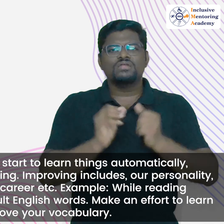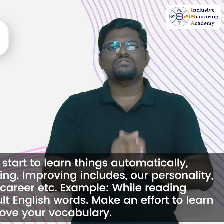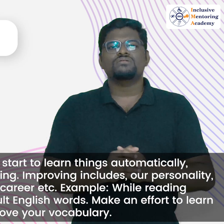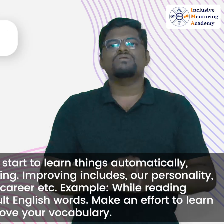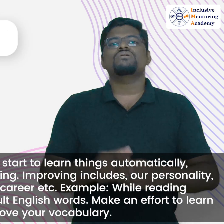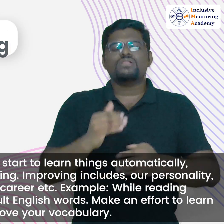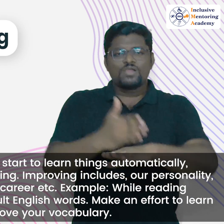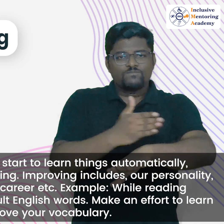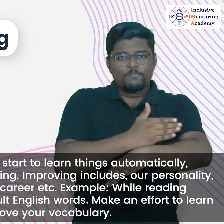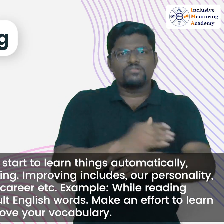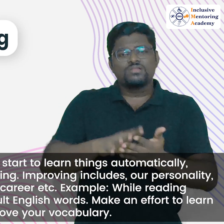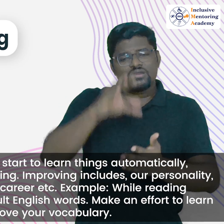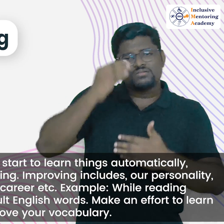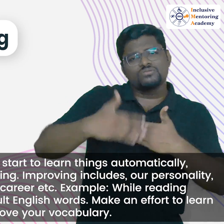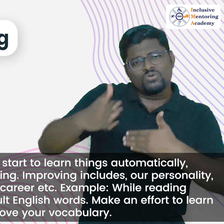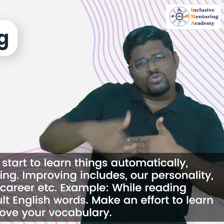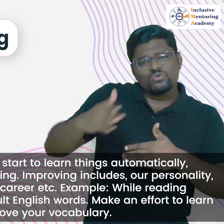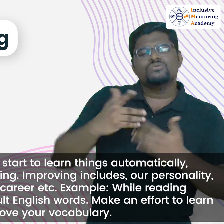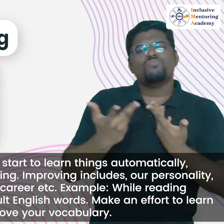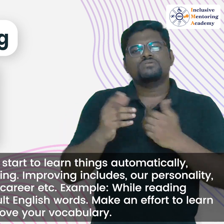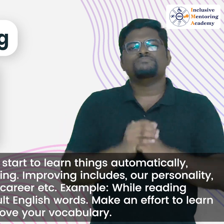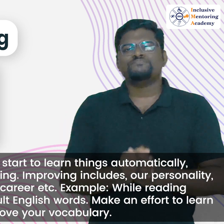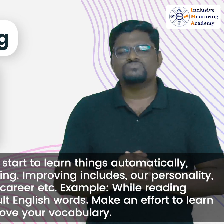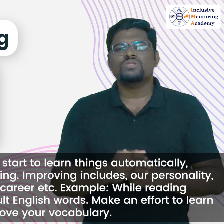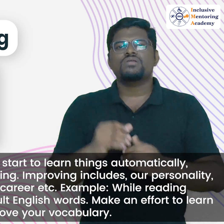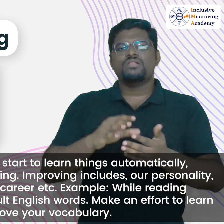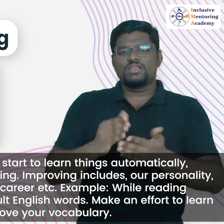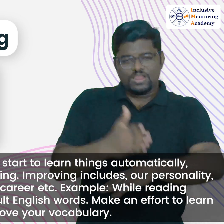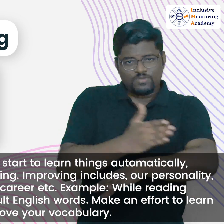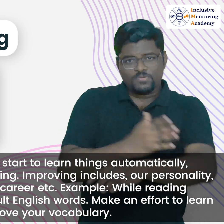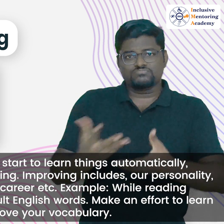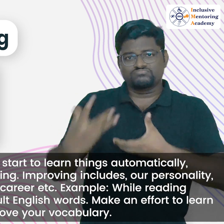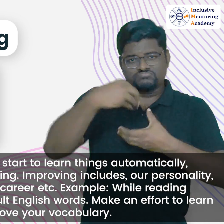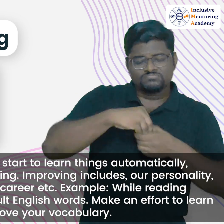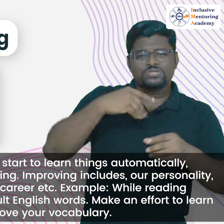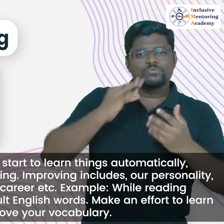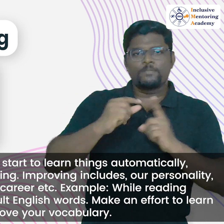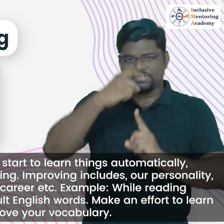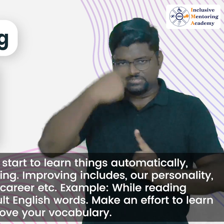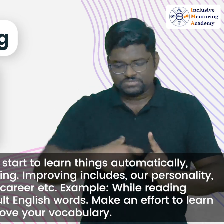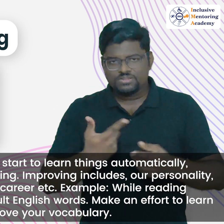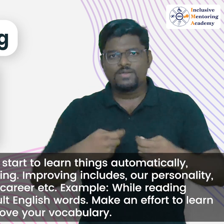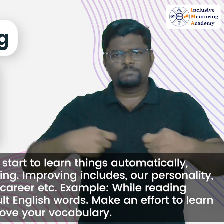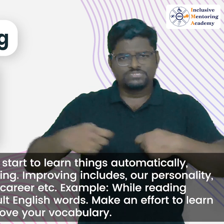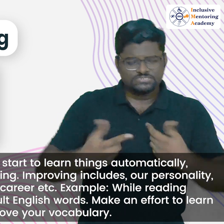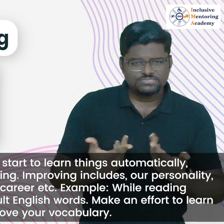Number 2. Keep improving. Once we start to learn things automatically, we will be on the path of